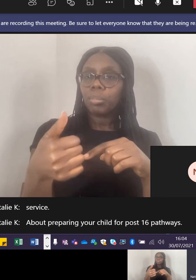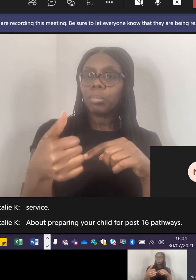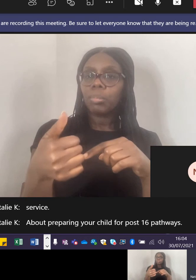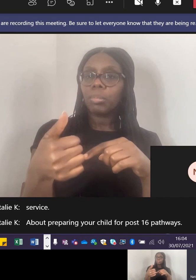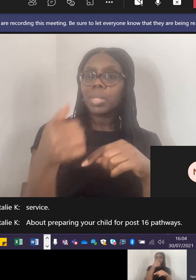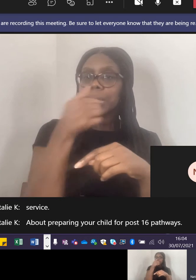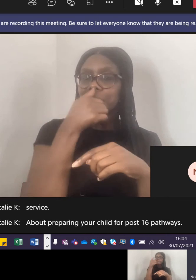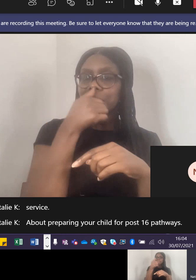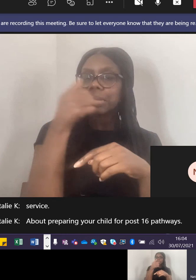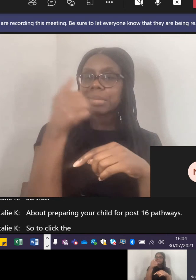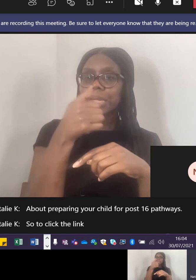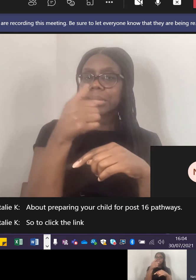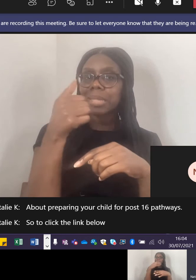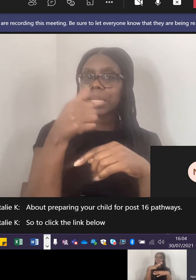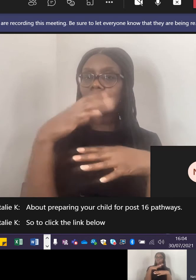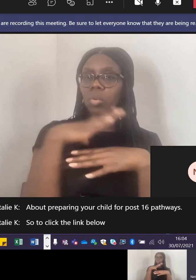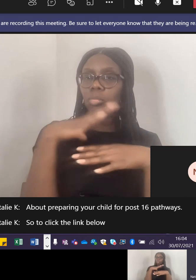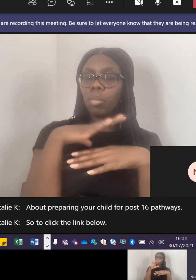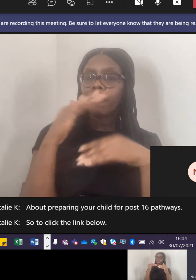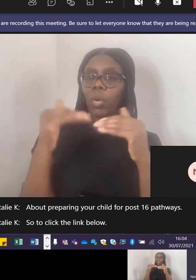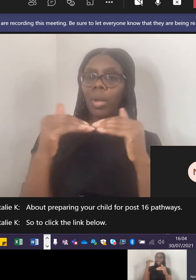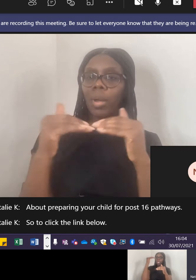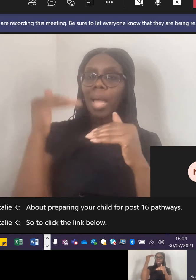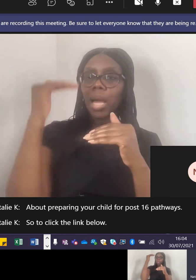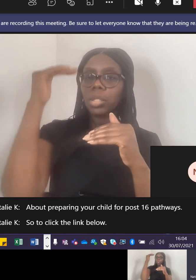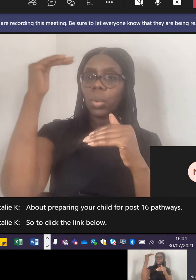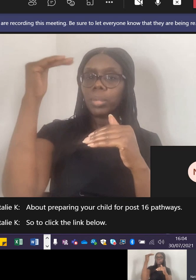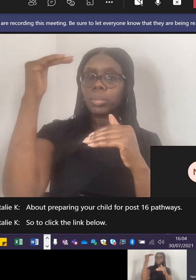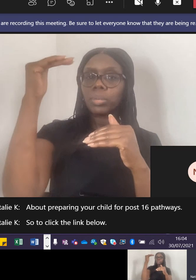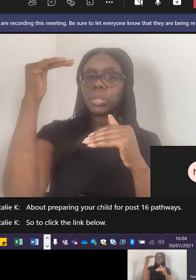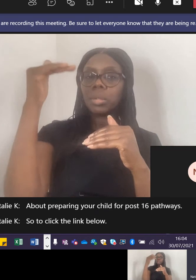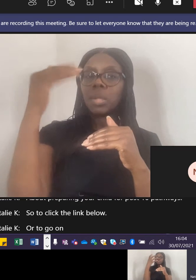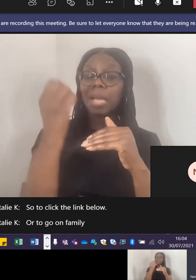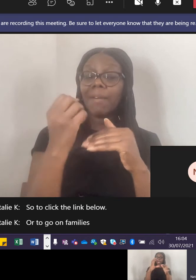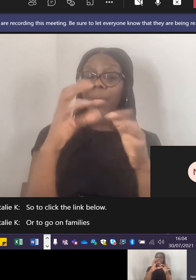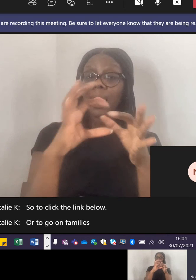So to click the link below, or to go on